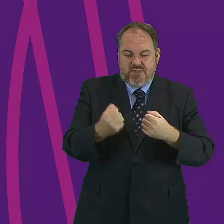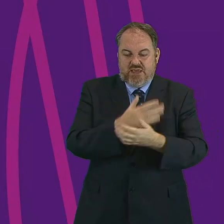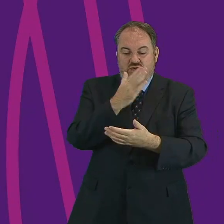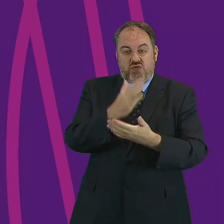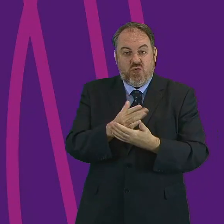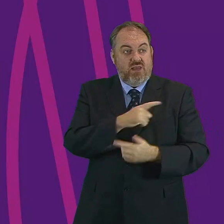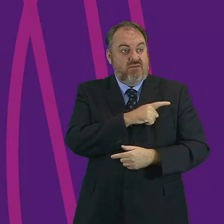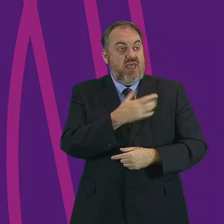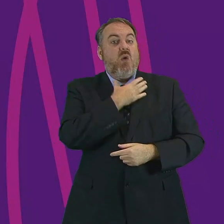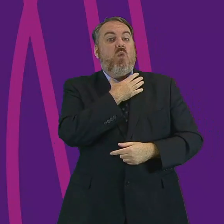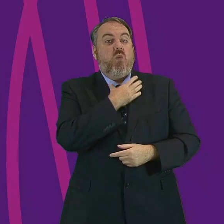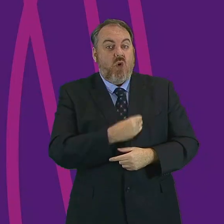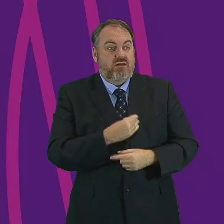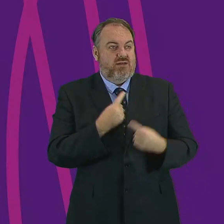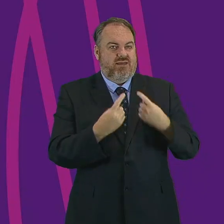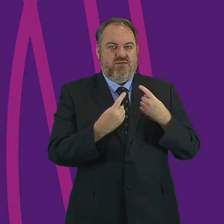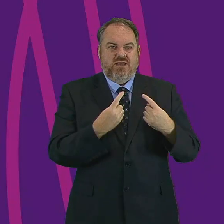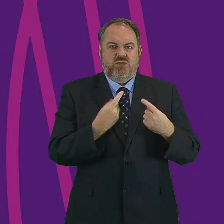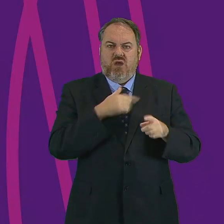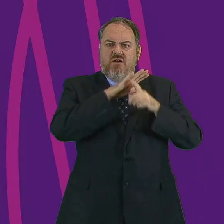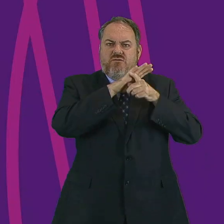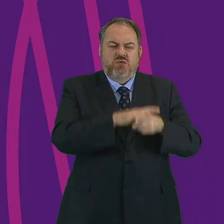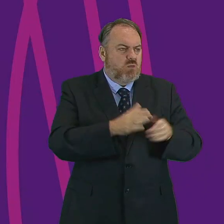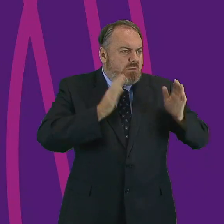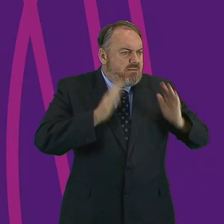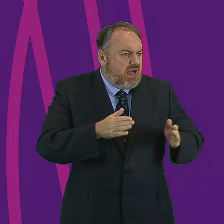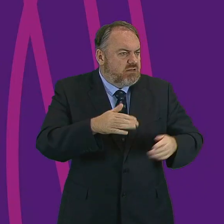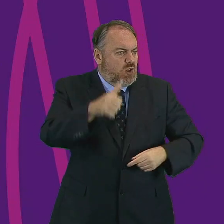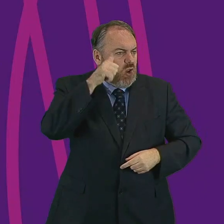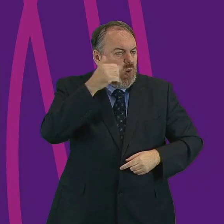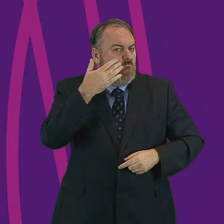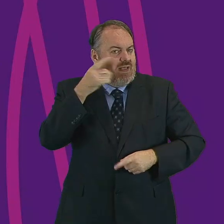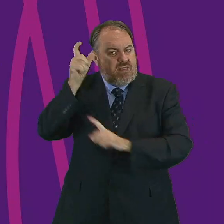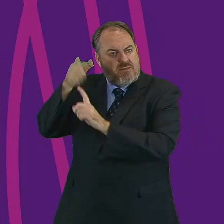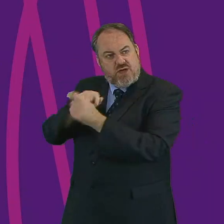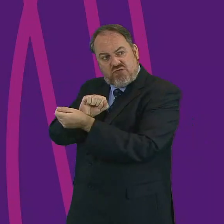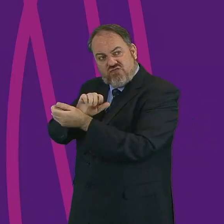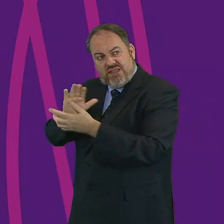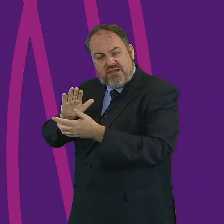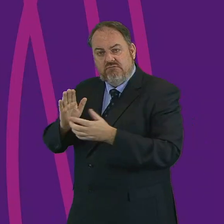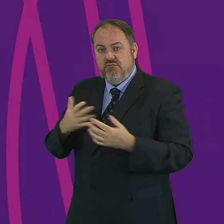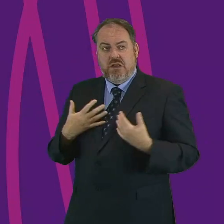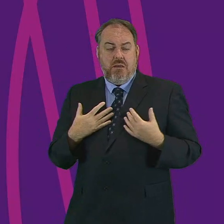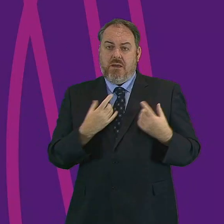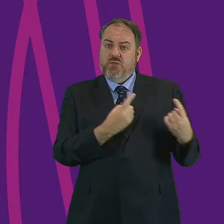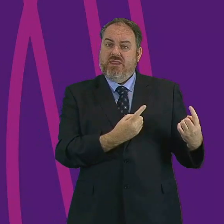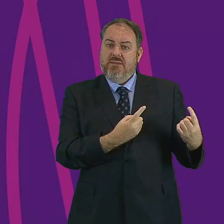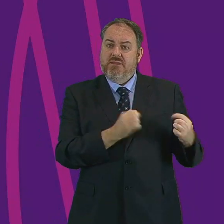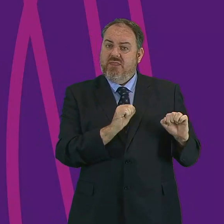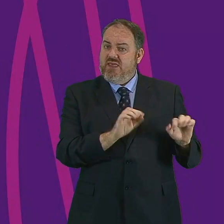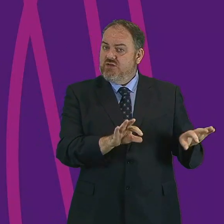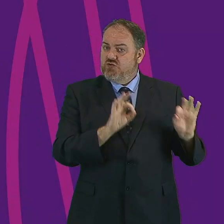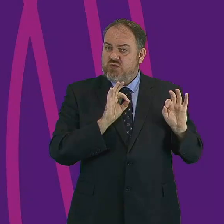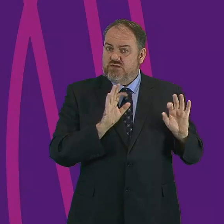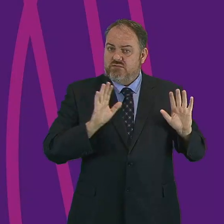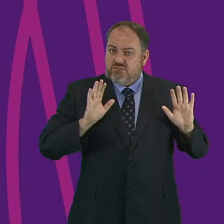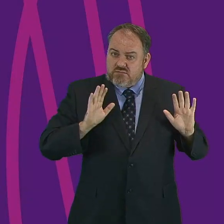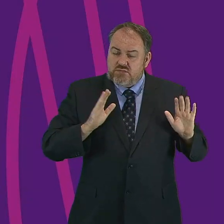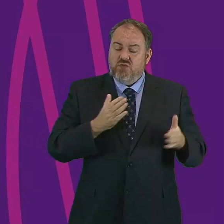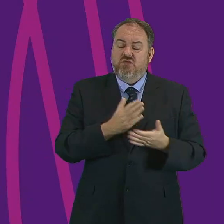want it. And I go back to a point I made earlier, not all victims of crime will want all of this information, but where they do, they have that. And of